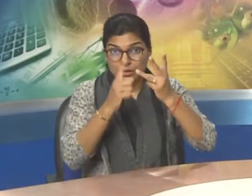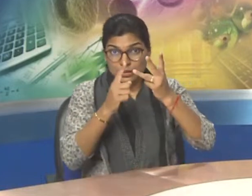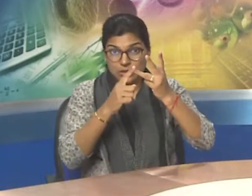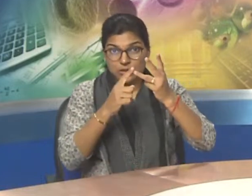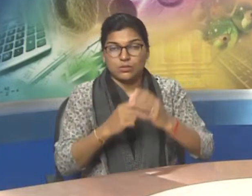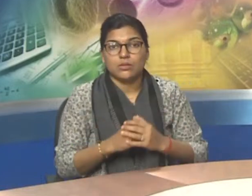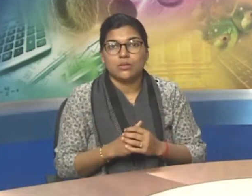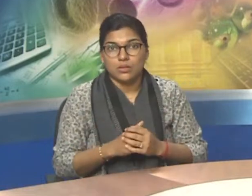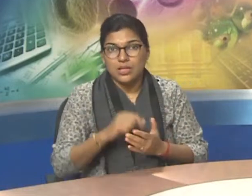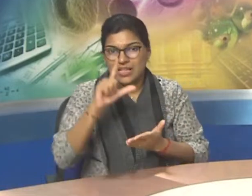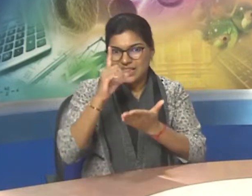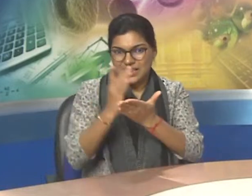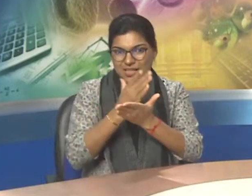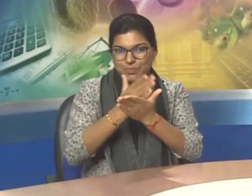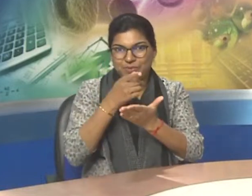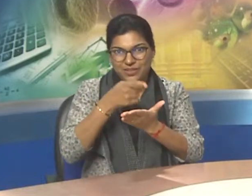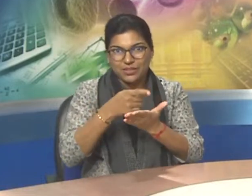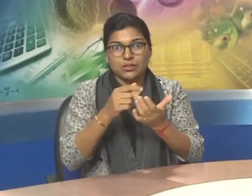Let us now understand the third obligation